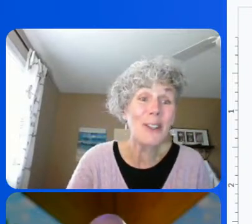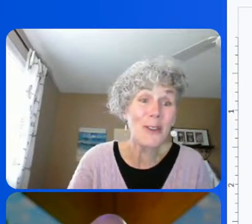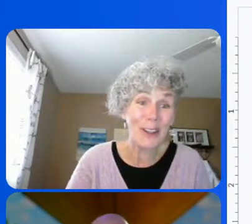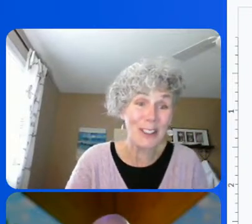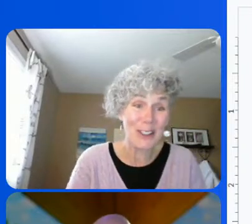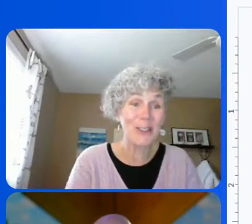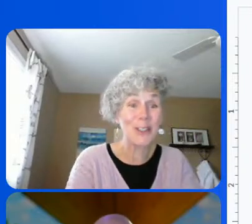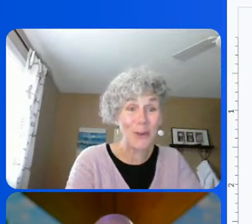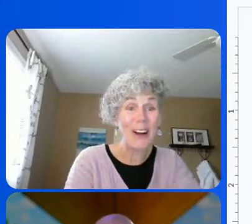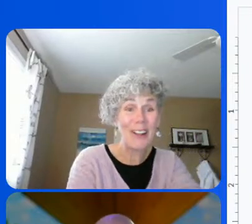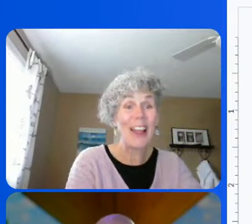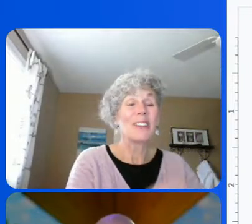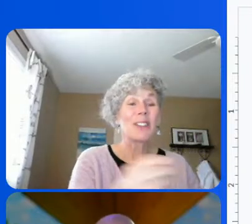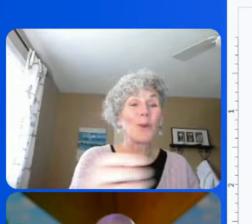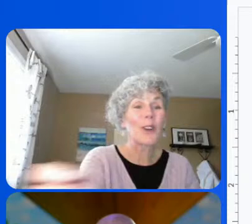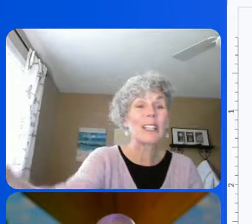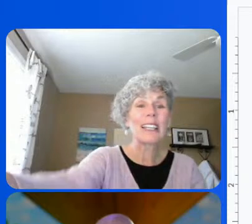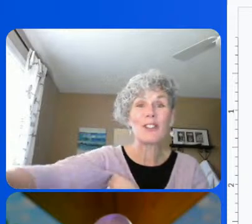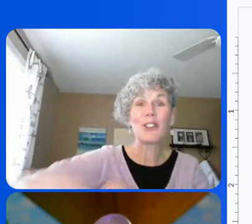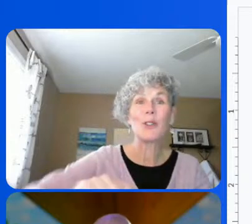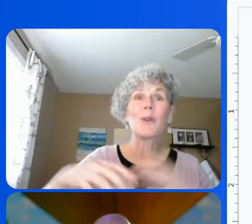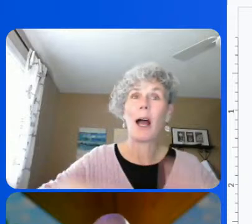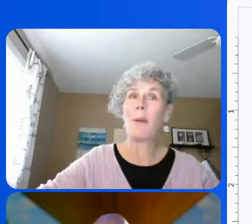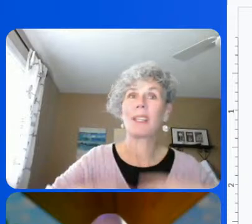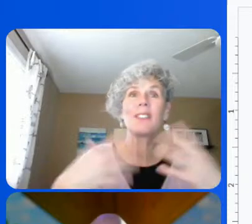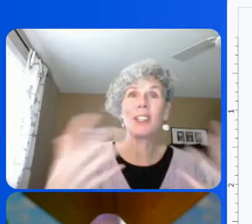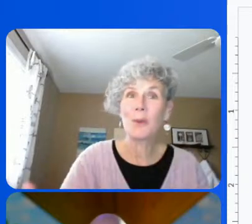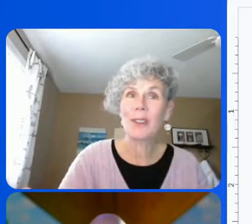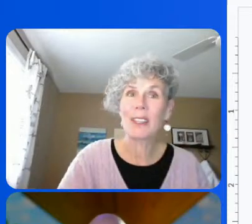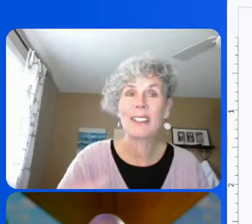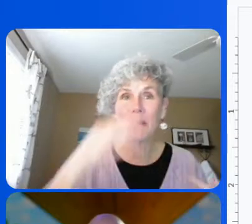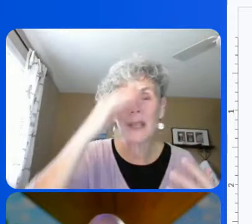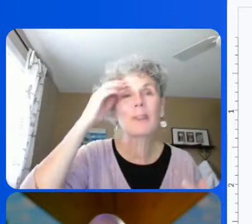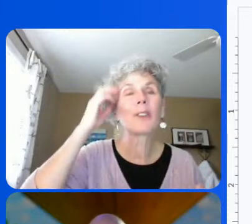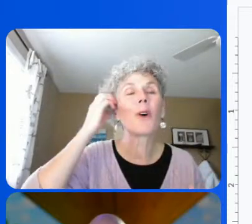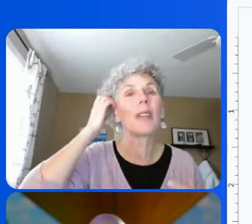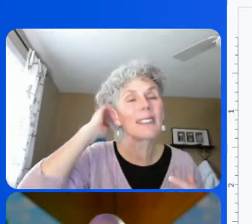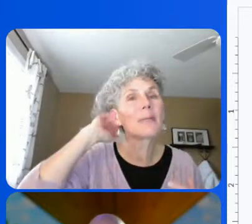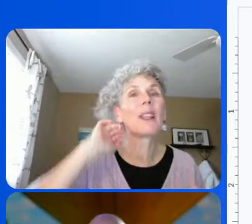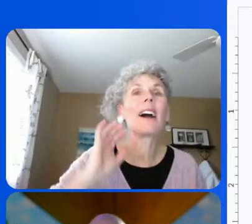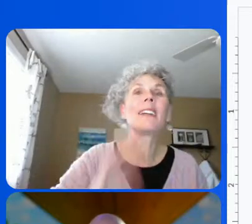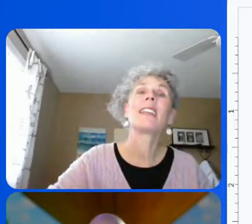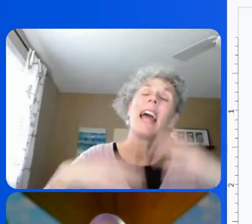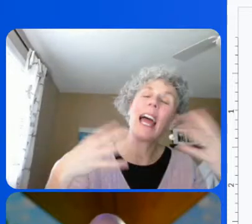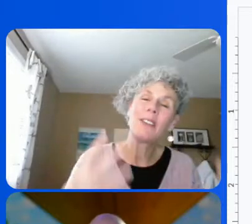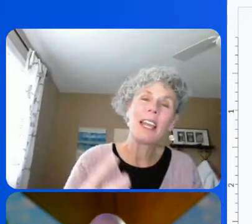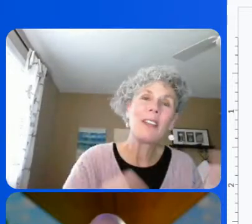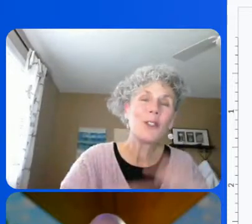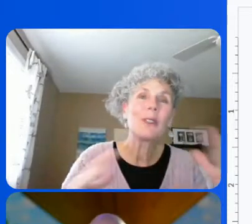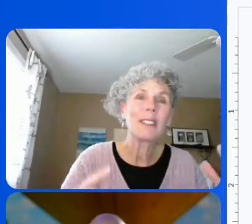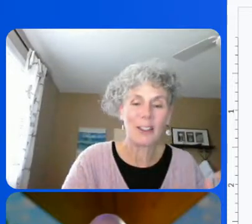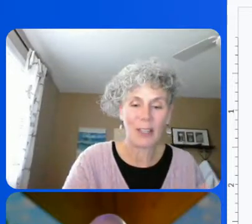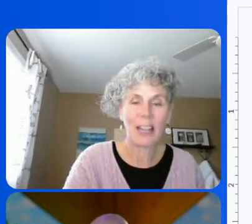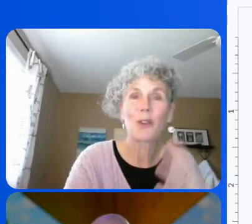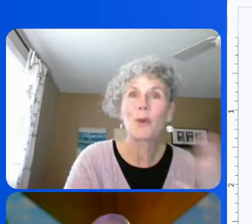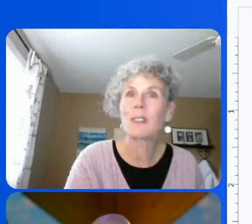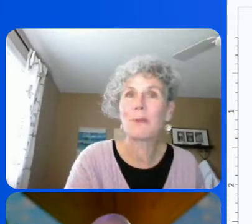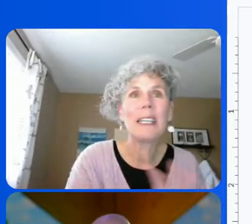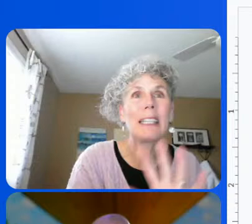you very soon as well. So we're going to let you continue with this and be able to go get supplies and do this at your own speed and